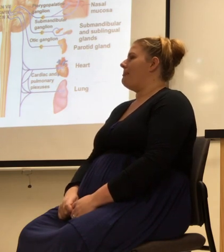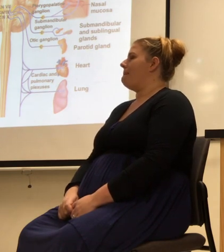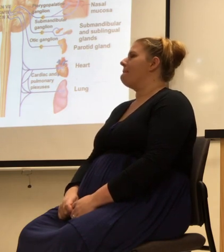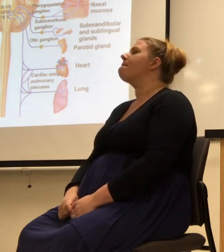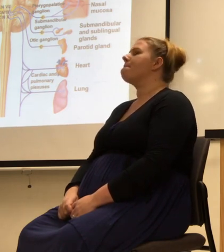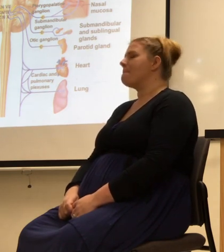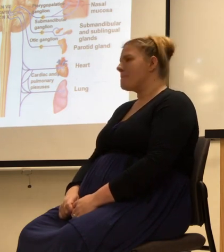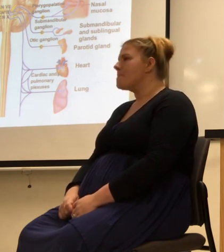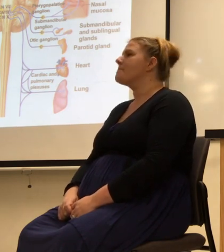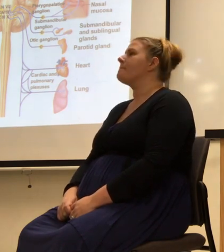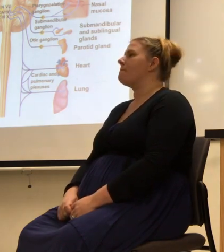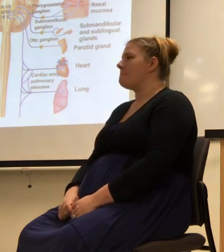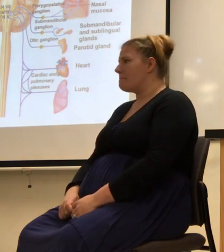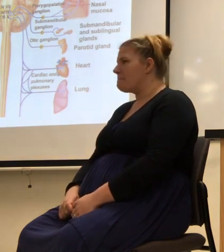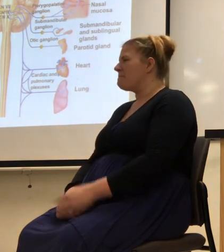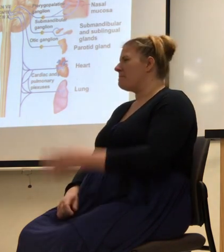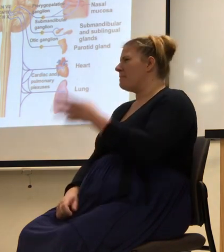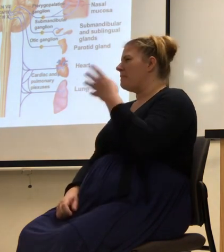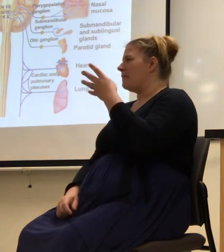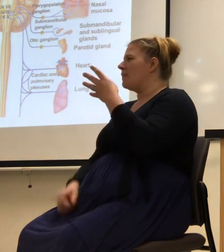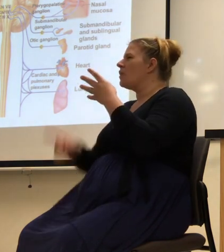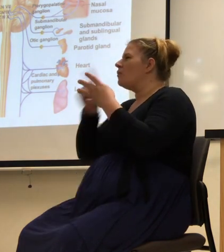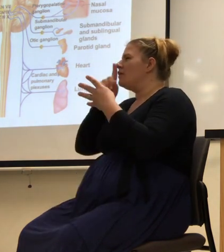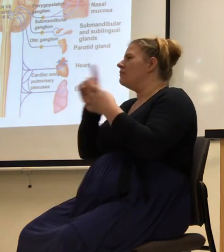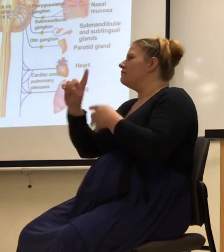Okay, they're basically at the base of the brain.